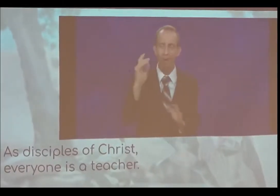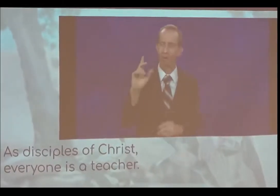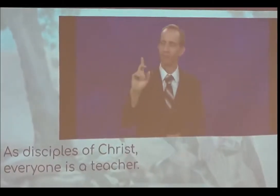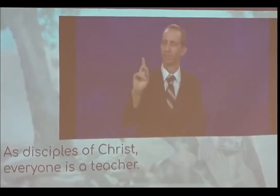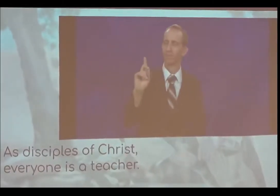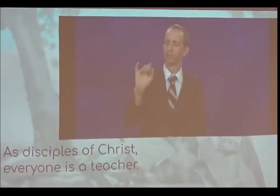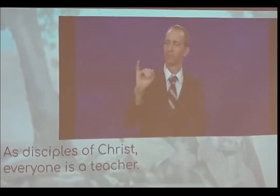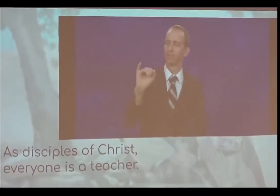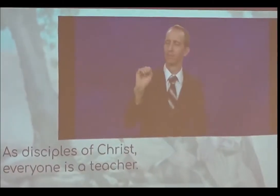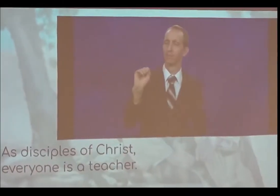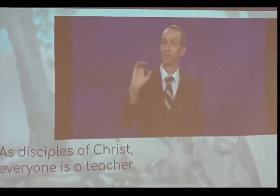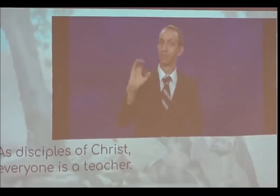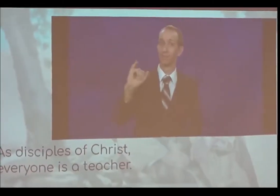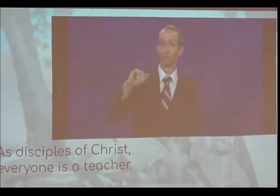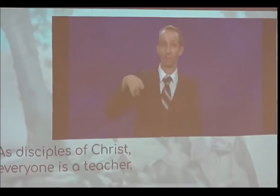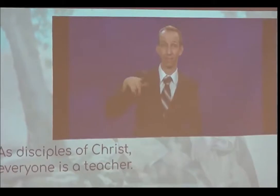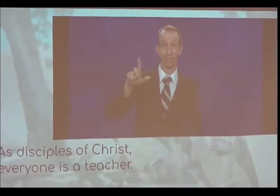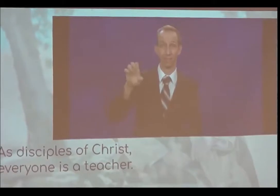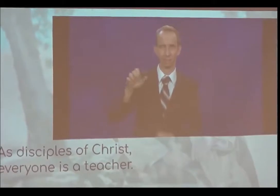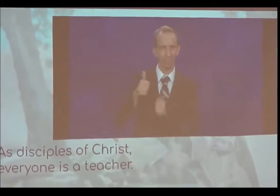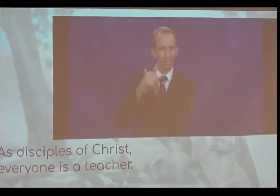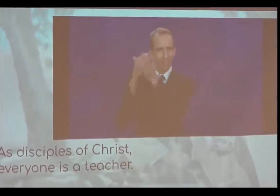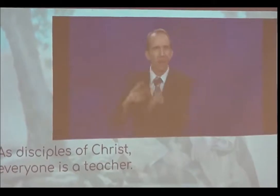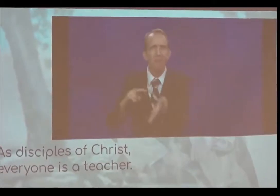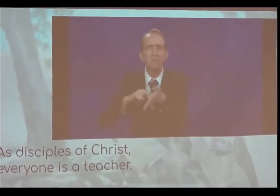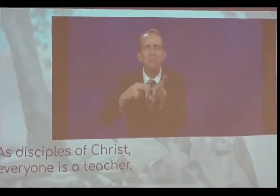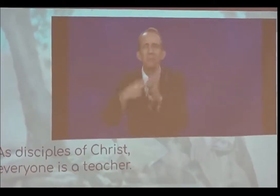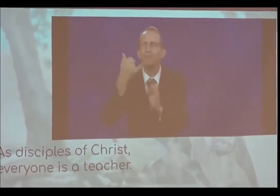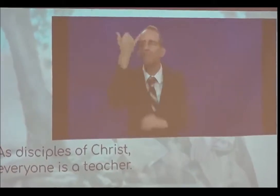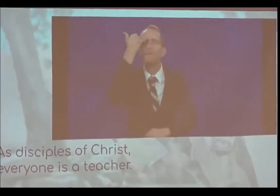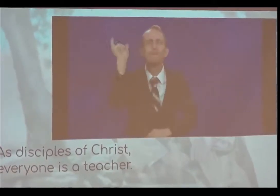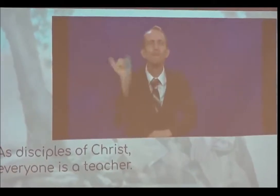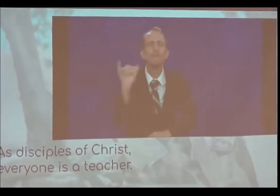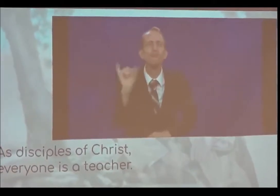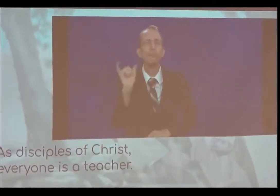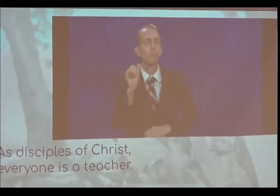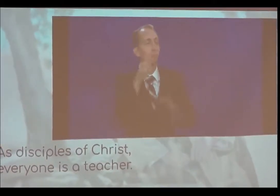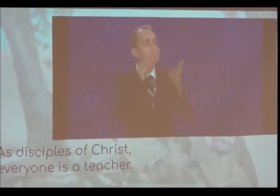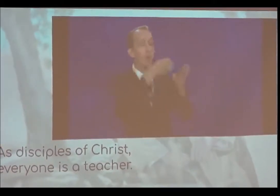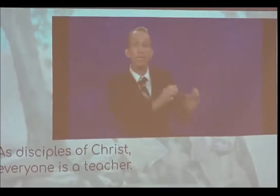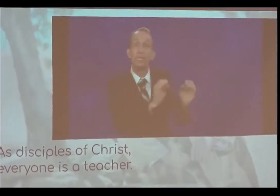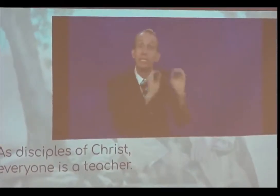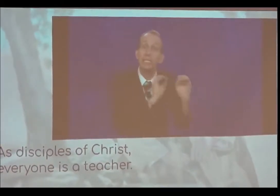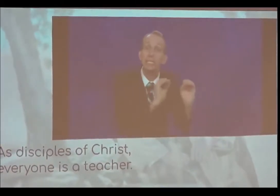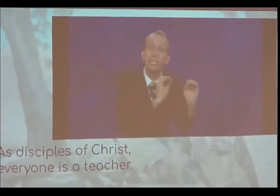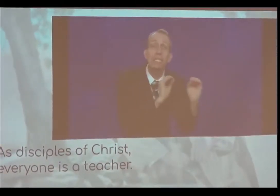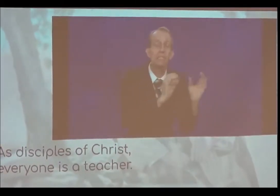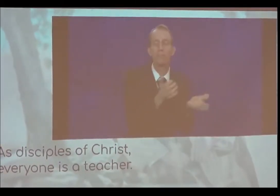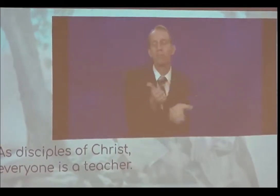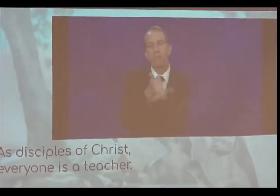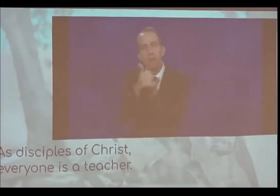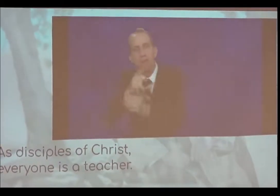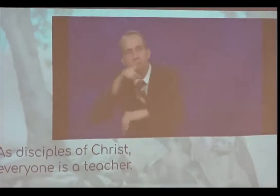You follow Jesus Christ's example because you are a teacher. What does it mean to be a disciple? It